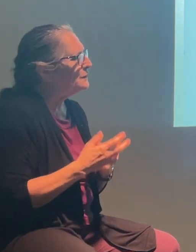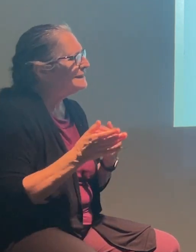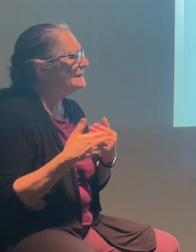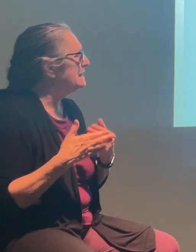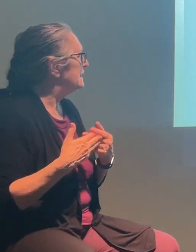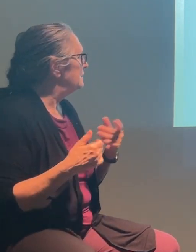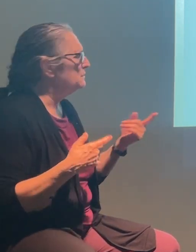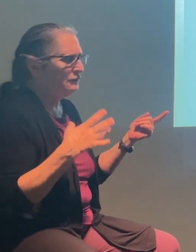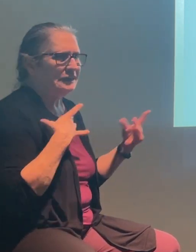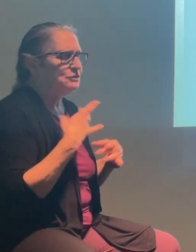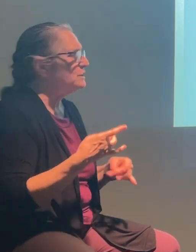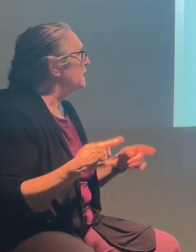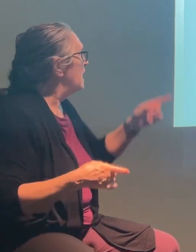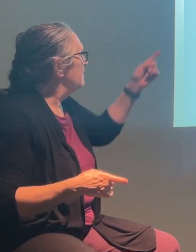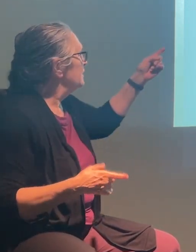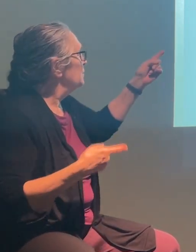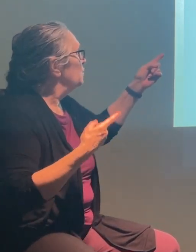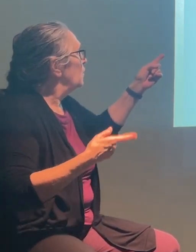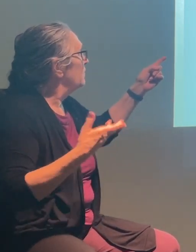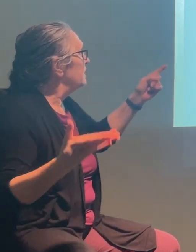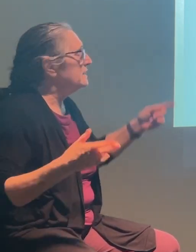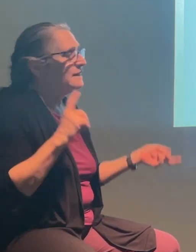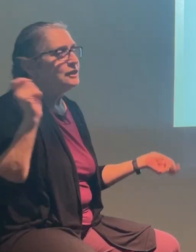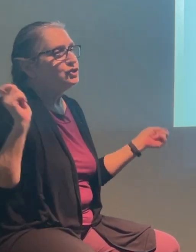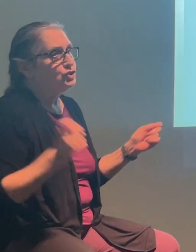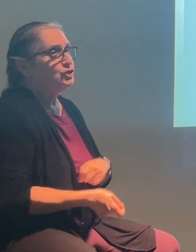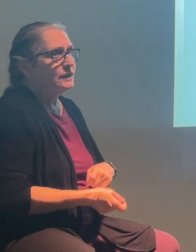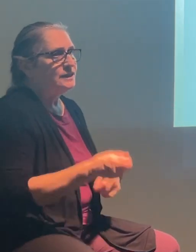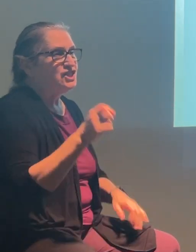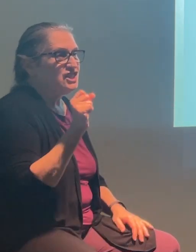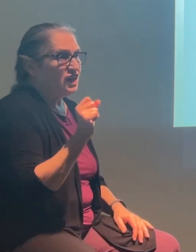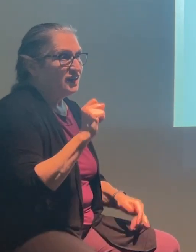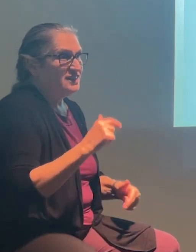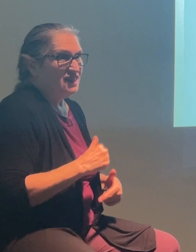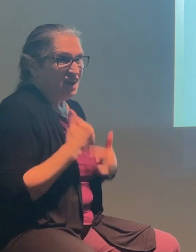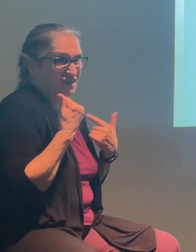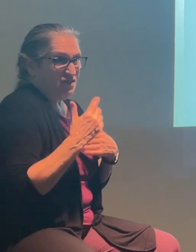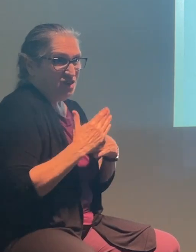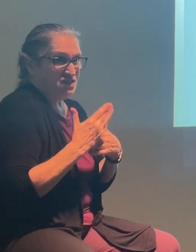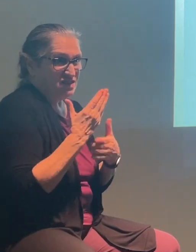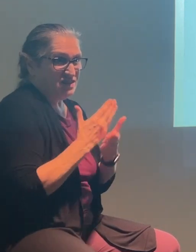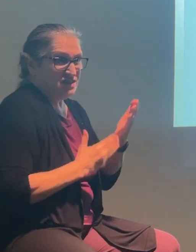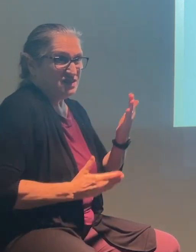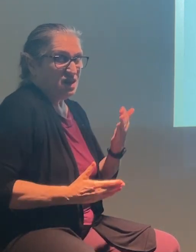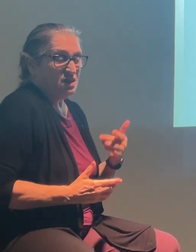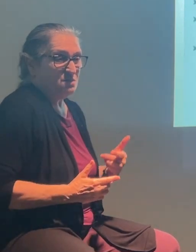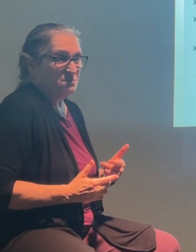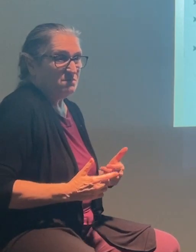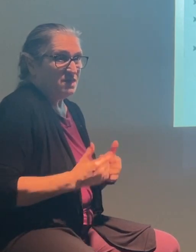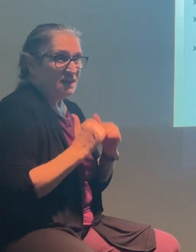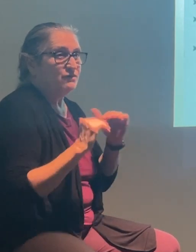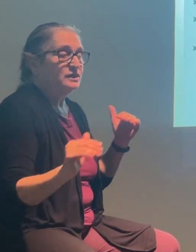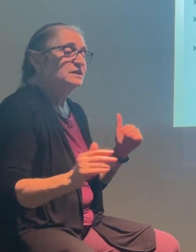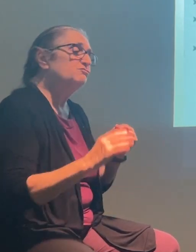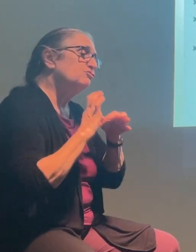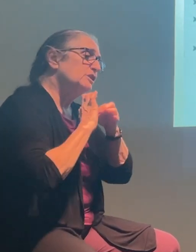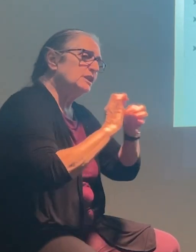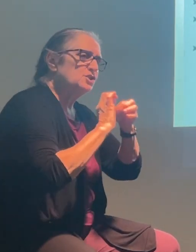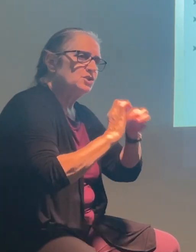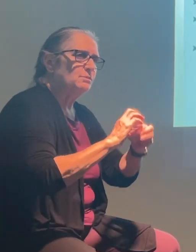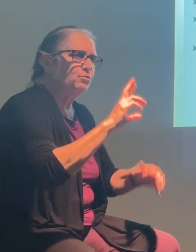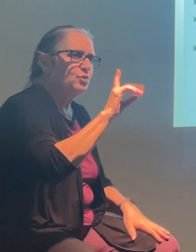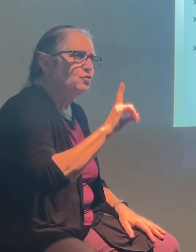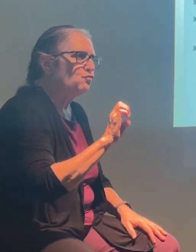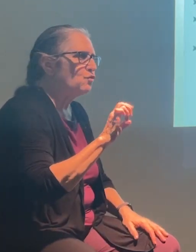this actually is one of the things that really changed Steichen's life on some level, his relationship to Rodin. So here we